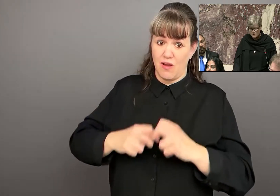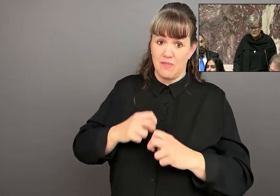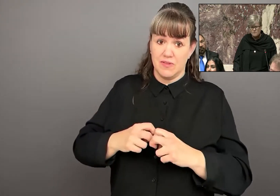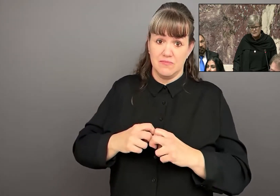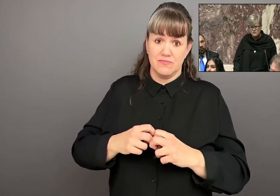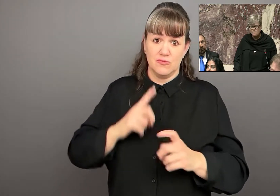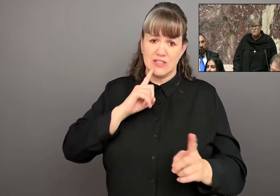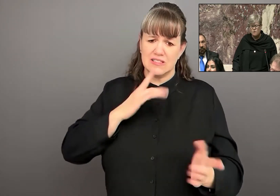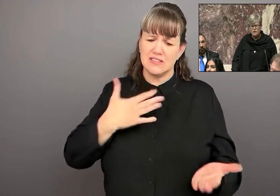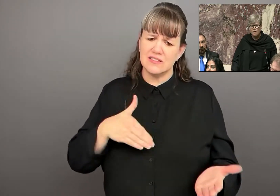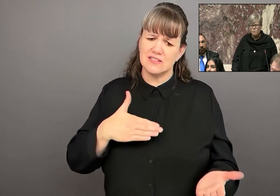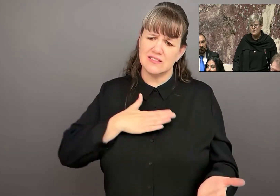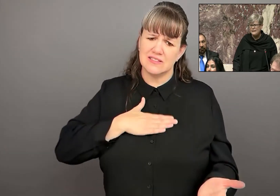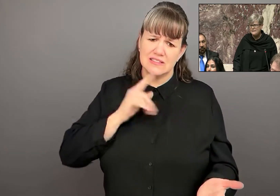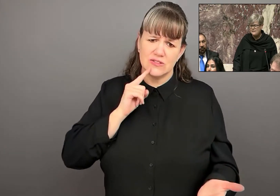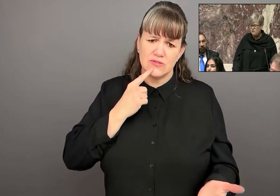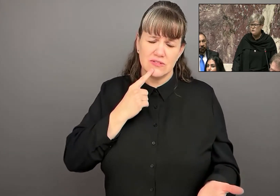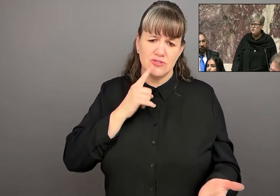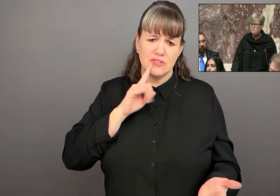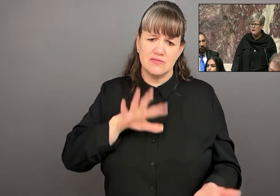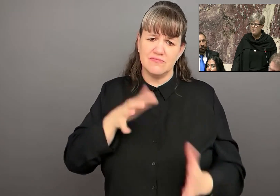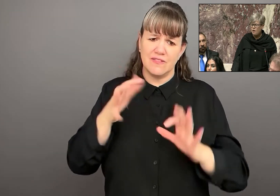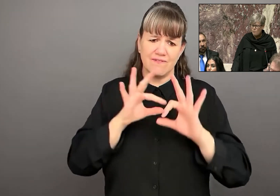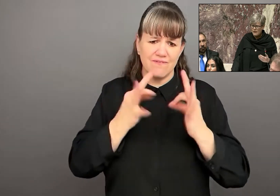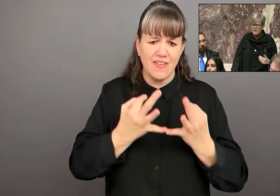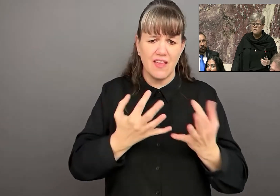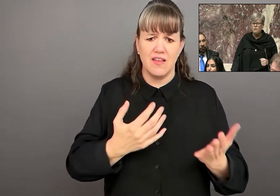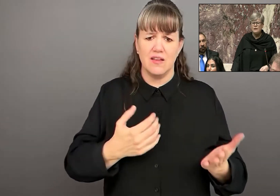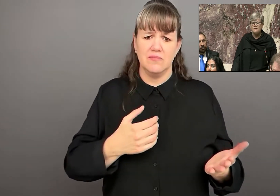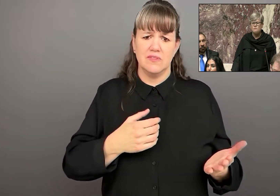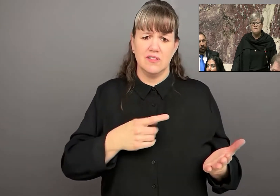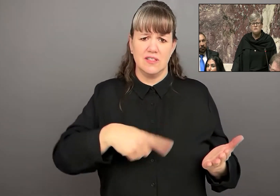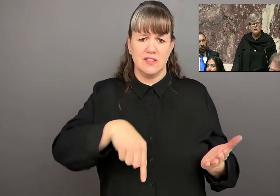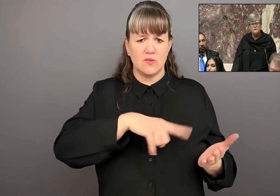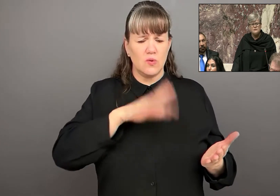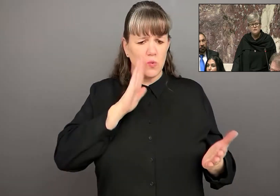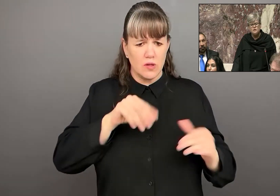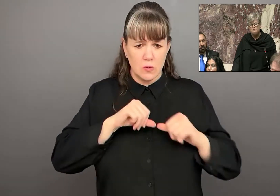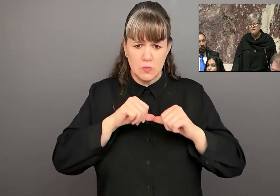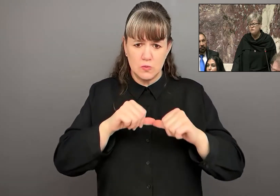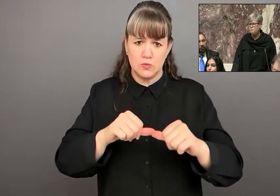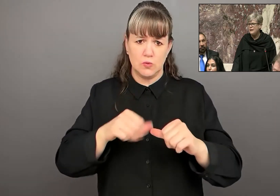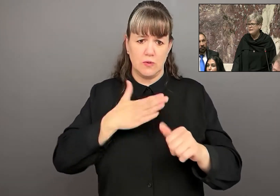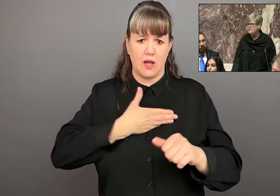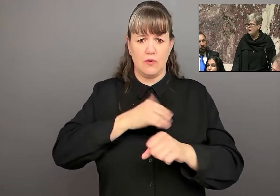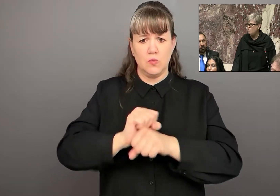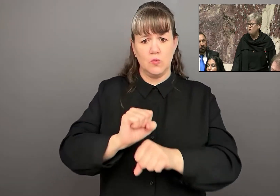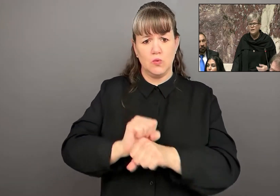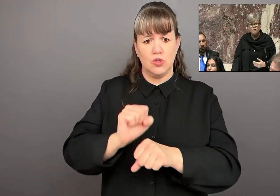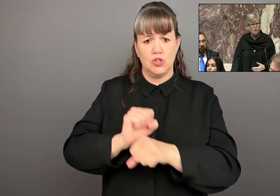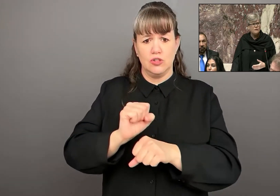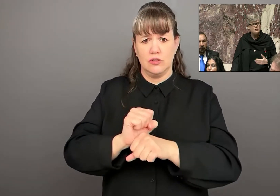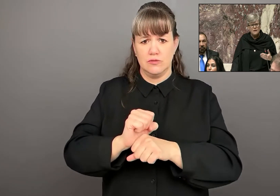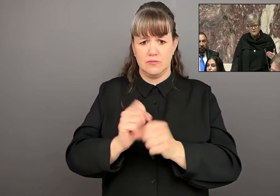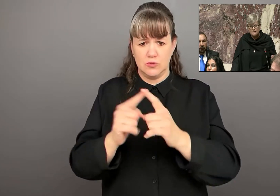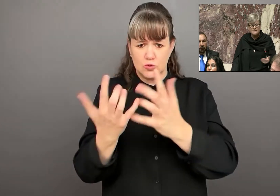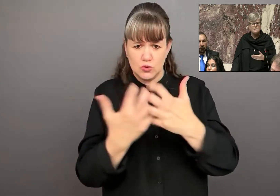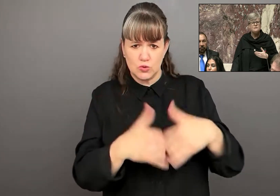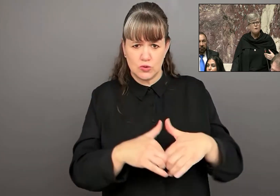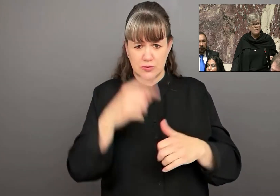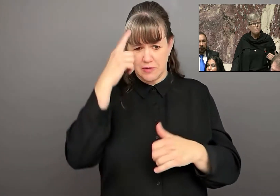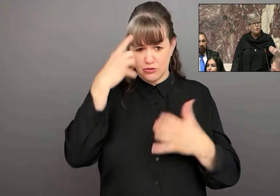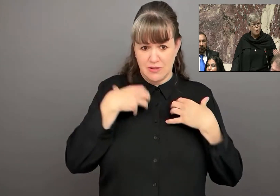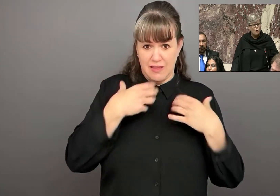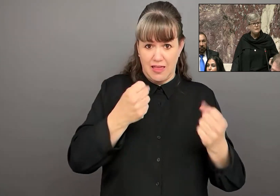government remains committed to this work. We're going to continue to do that by integrating the Mental Health and Addictions Ministry back into health. We acknowledge that this